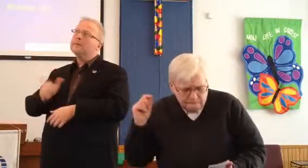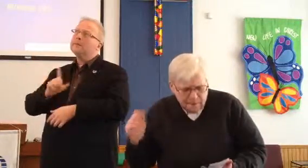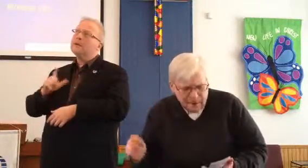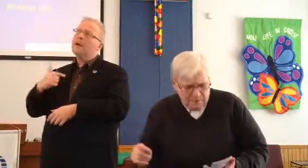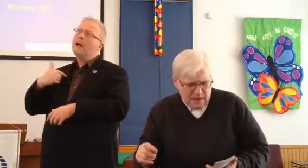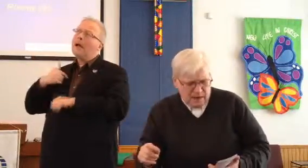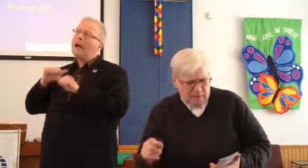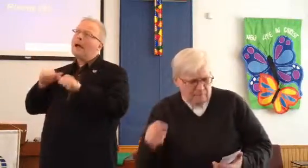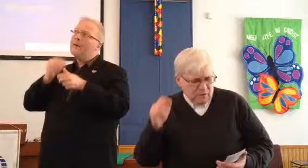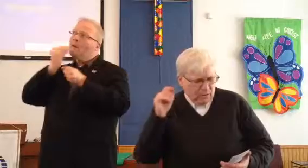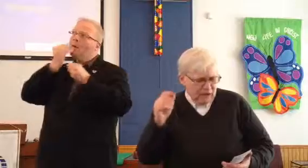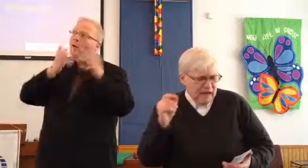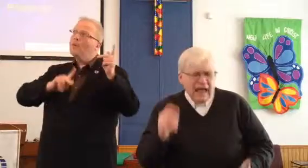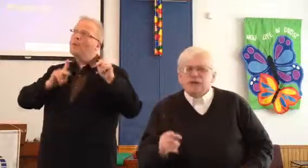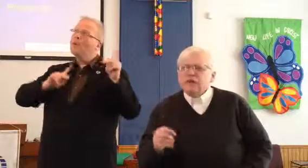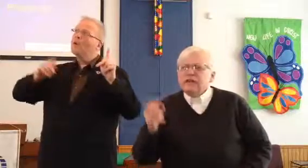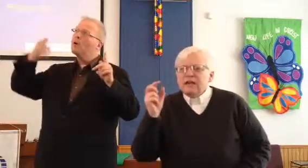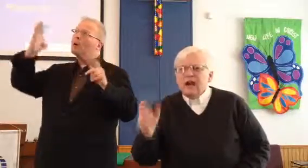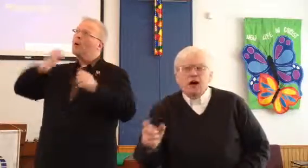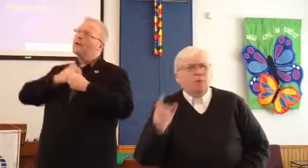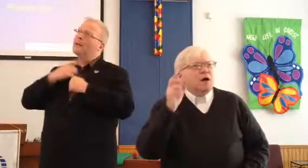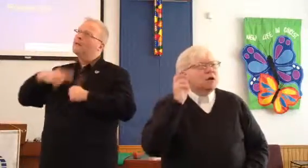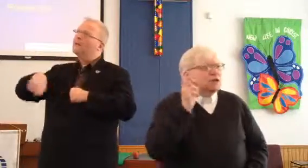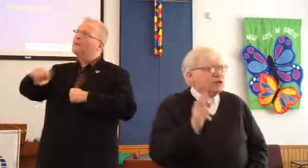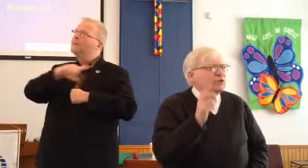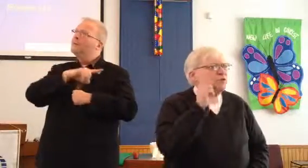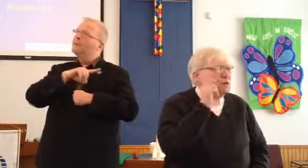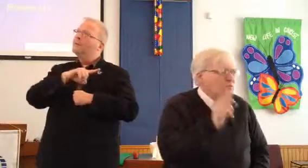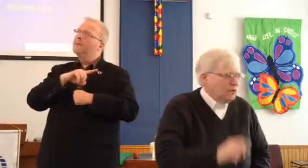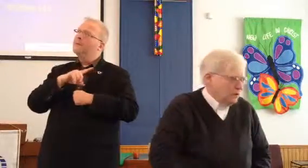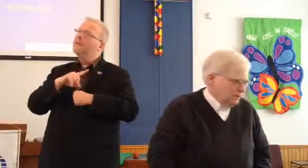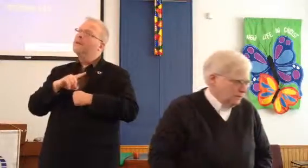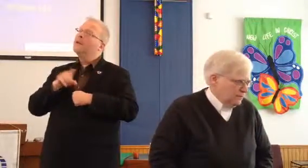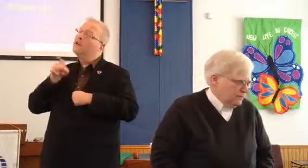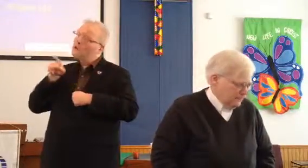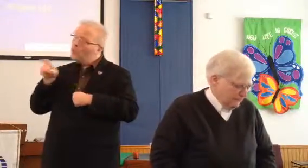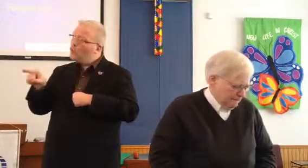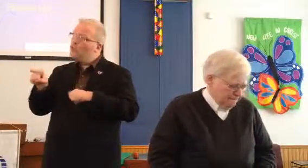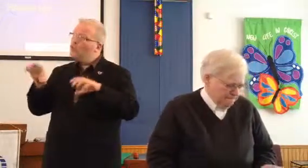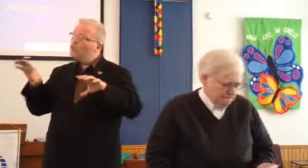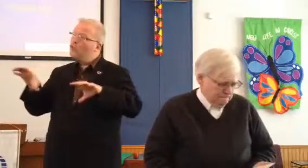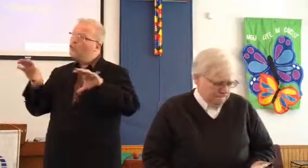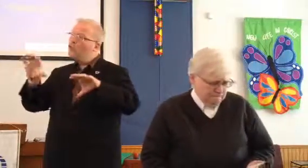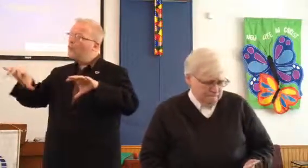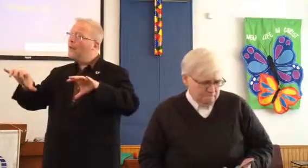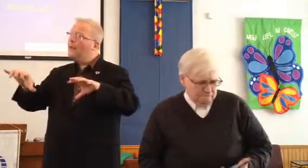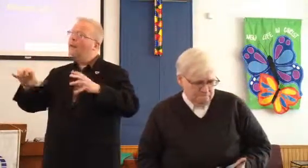way, maybe we could actually come to believe.